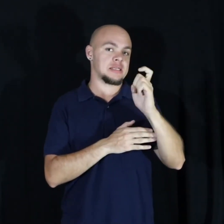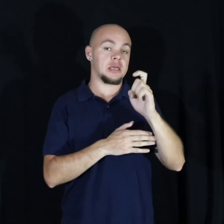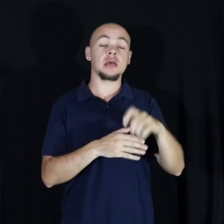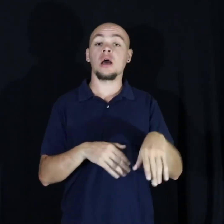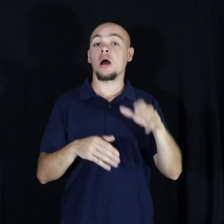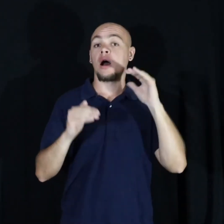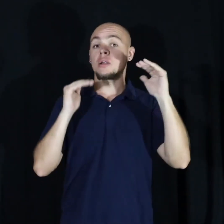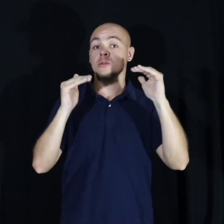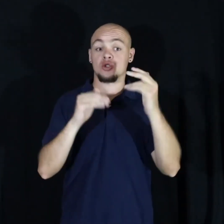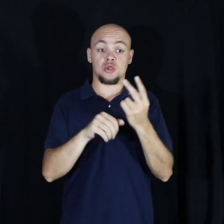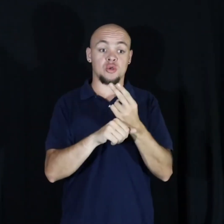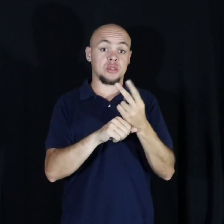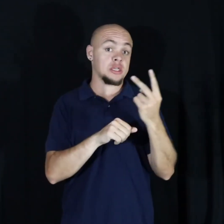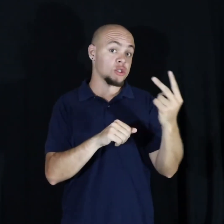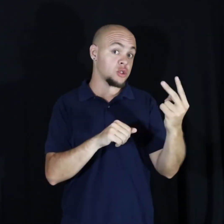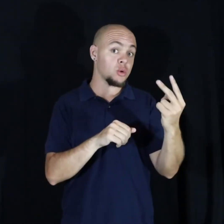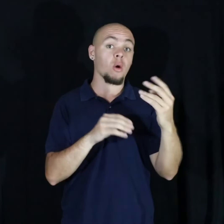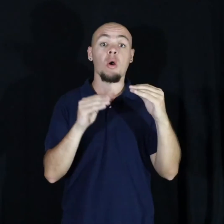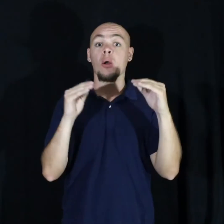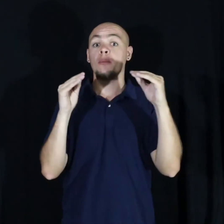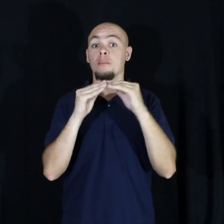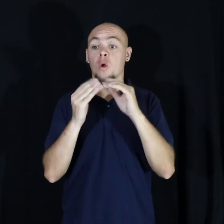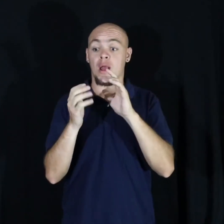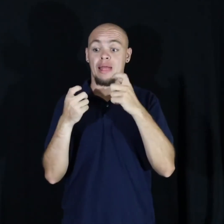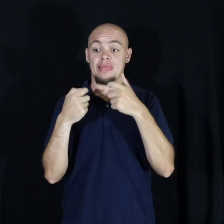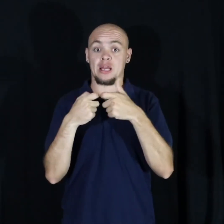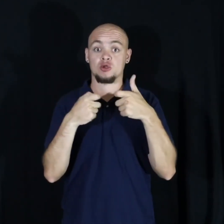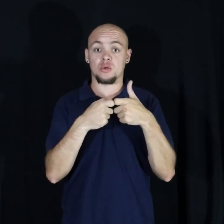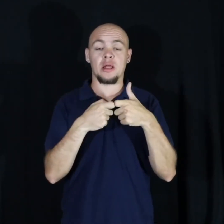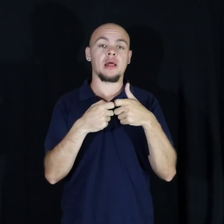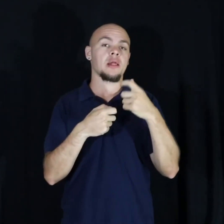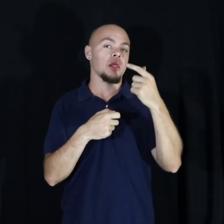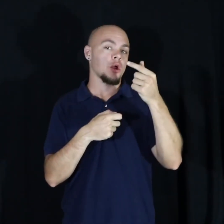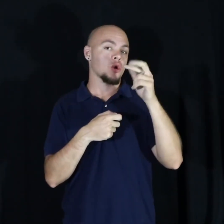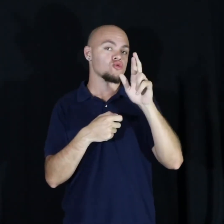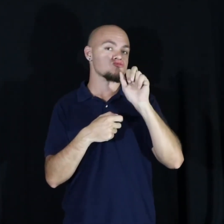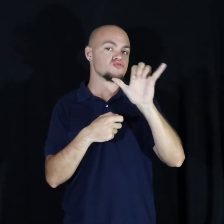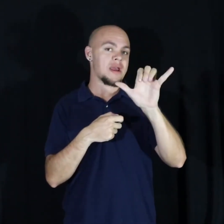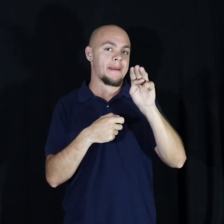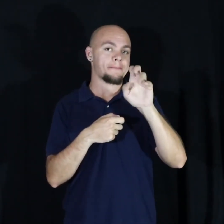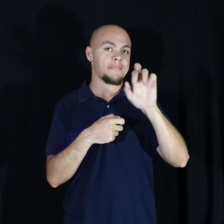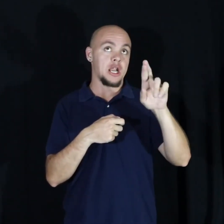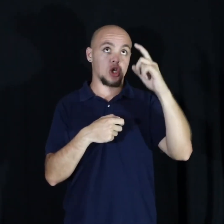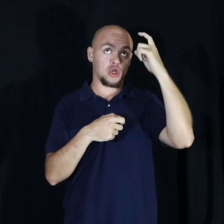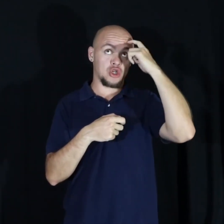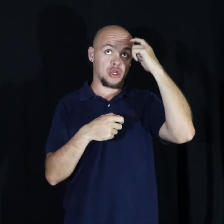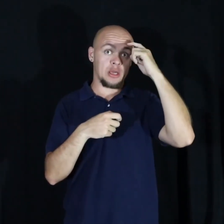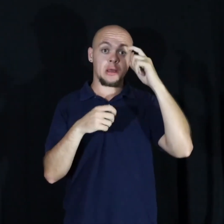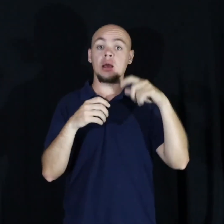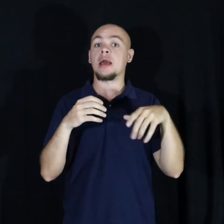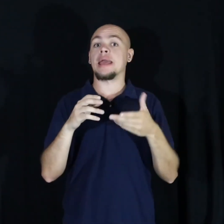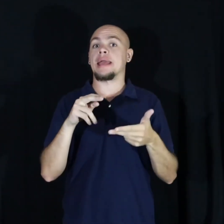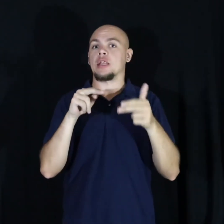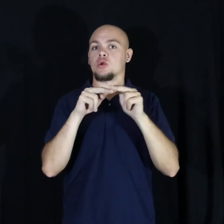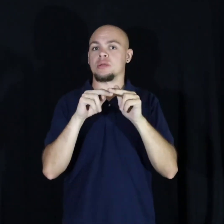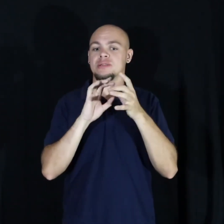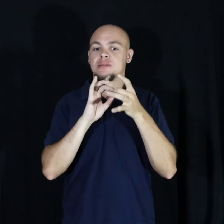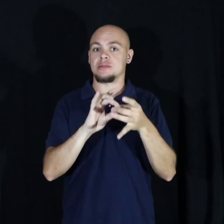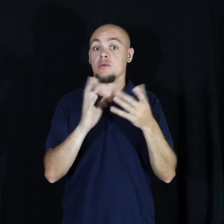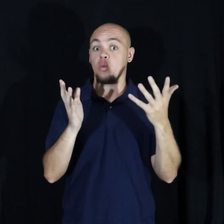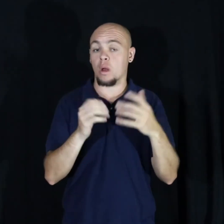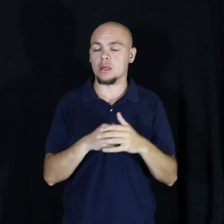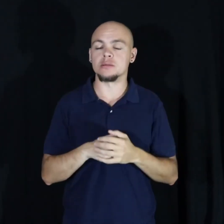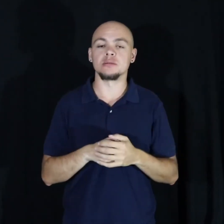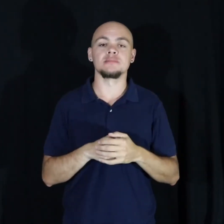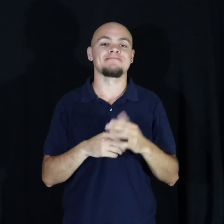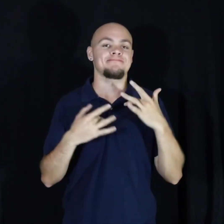more electronic devices at the same time, there's an increased gray matter within their brains. Gray matter that has been linked to increased cases